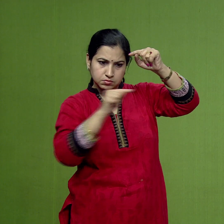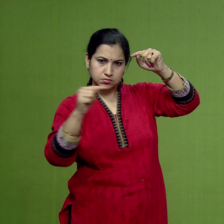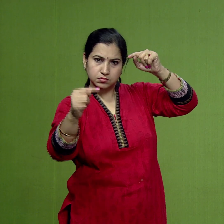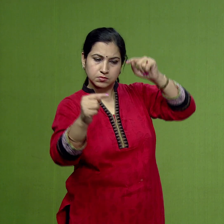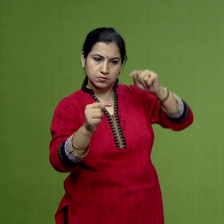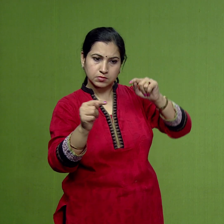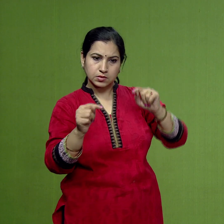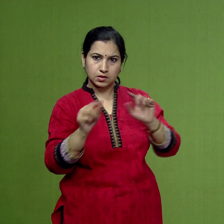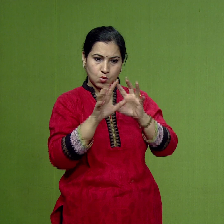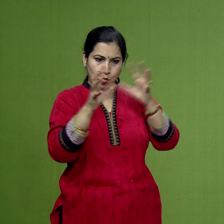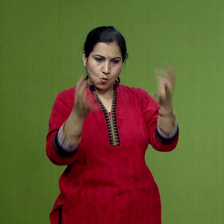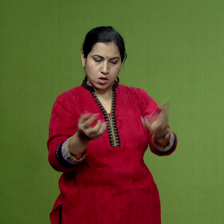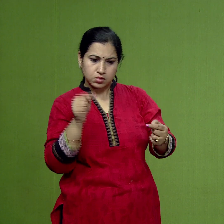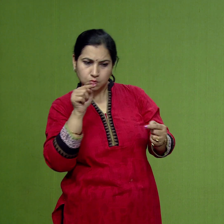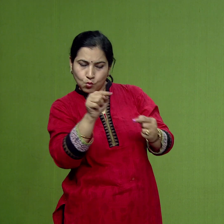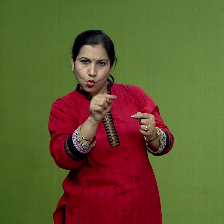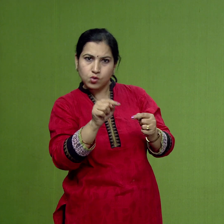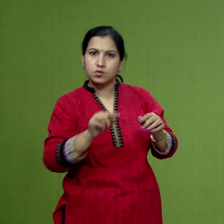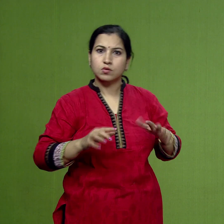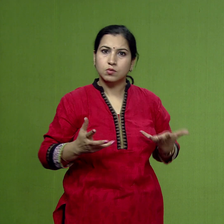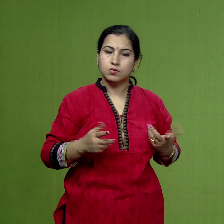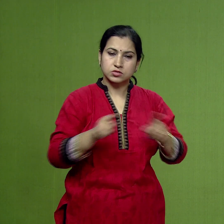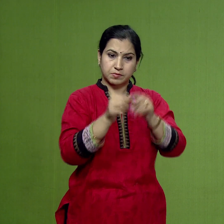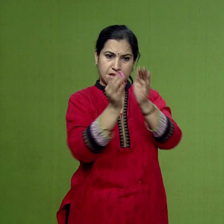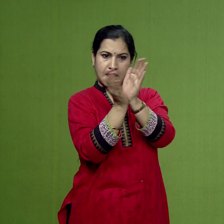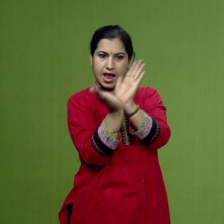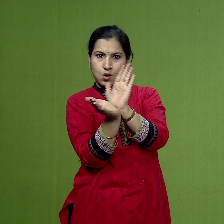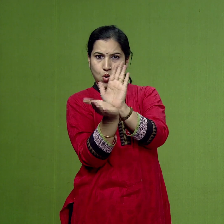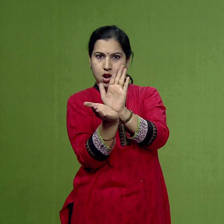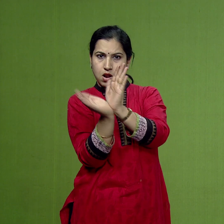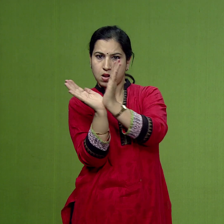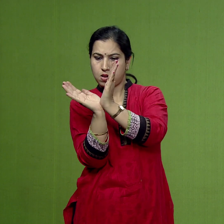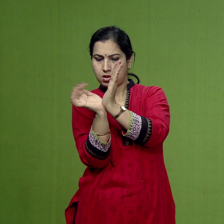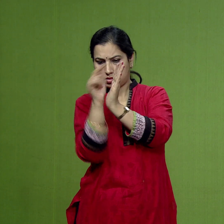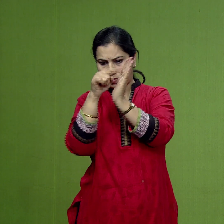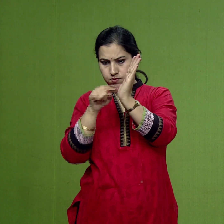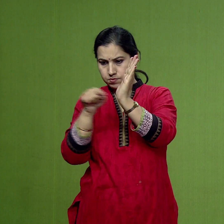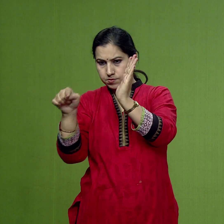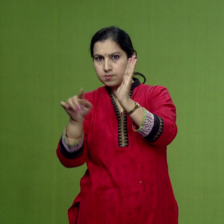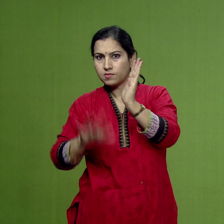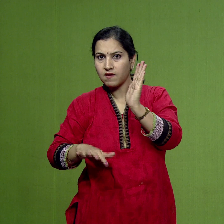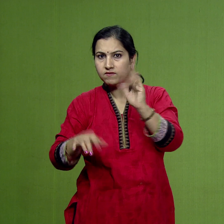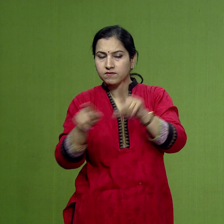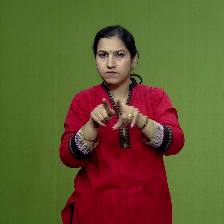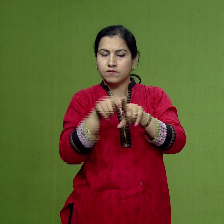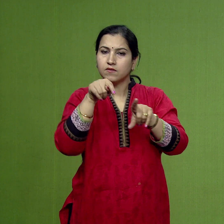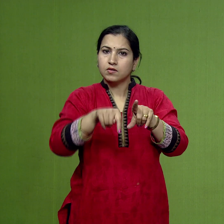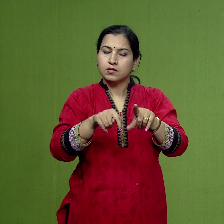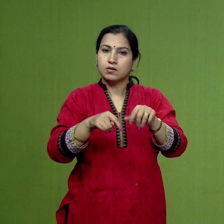surface, while longitude is an angular distance on the earth's surface measured